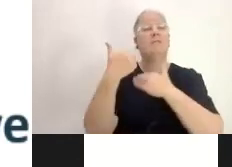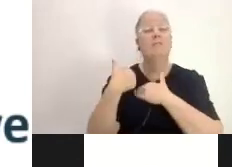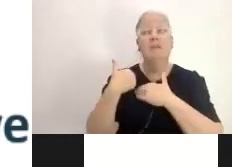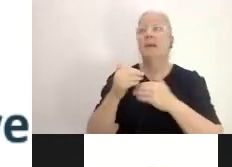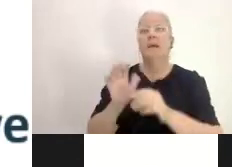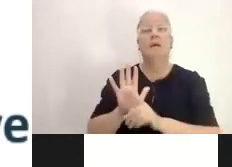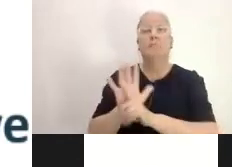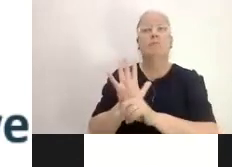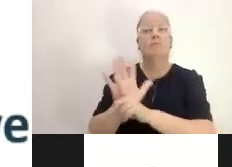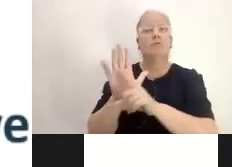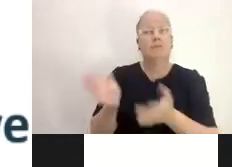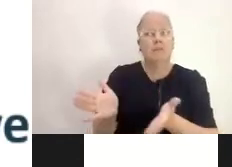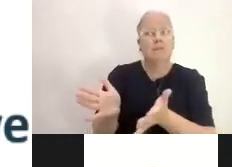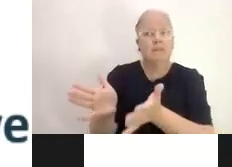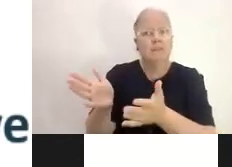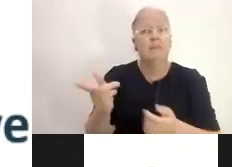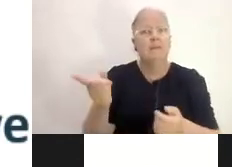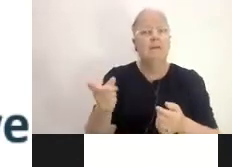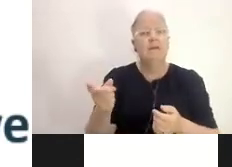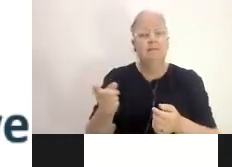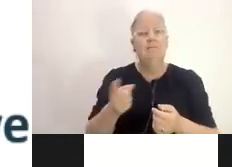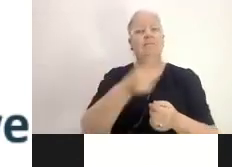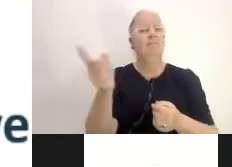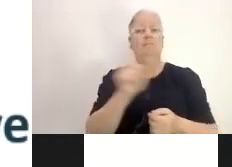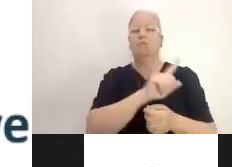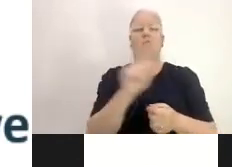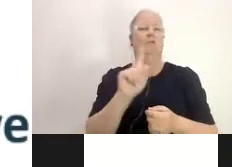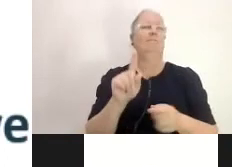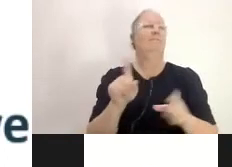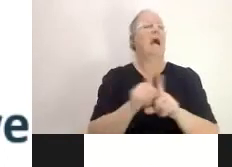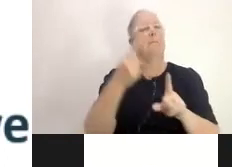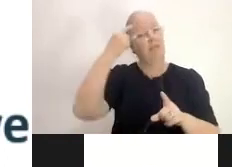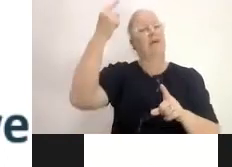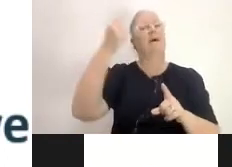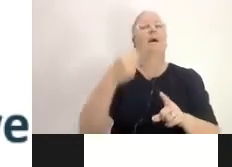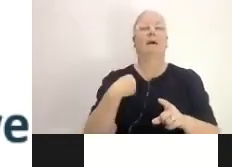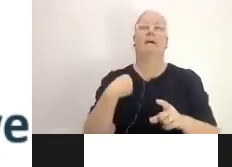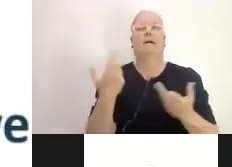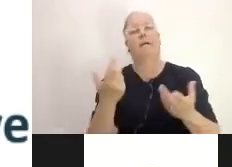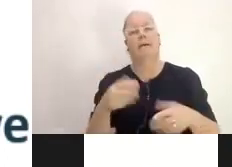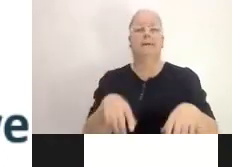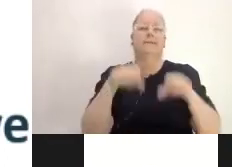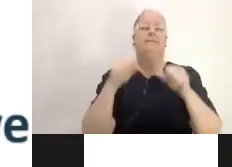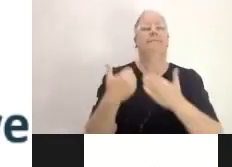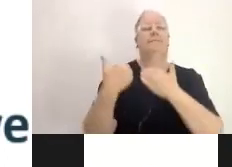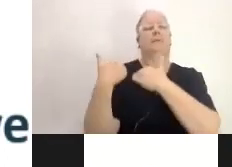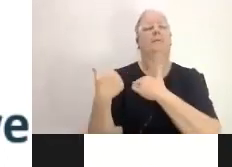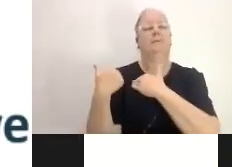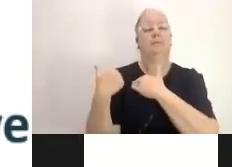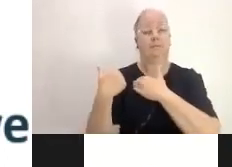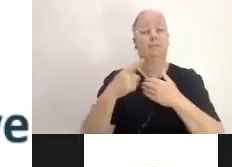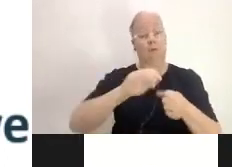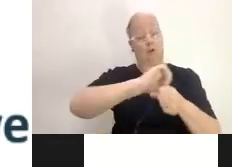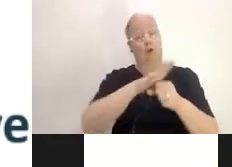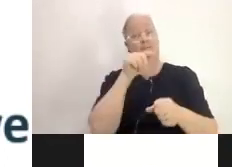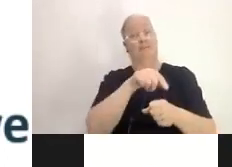won't be responsible for the universal coverage agenda. I think the COVID-19 is one of the opportunity